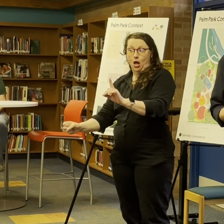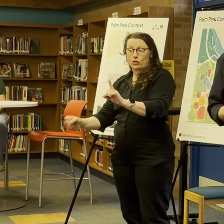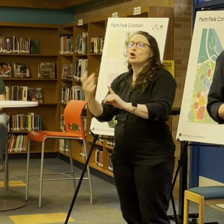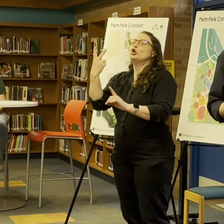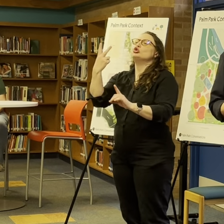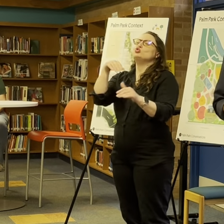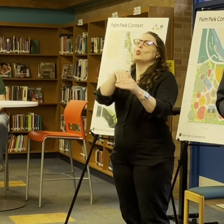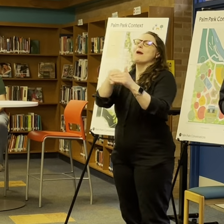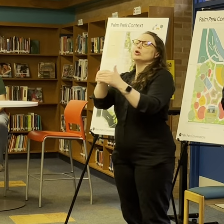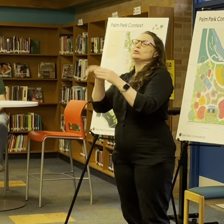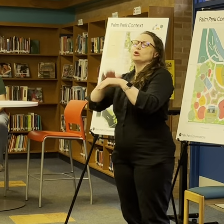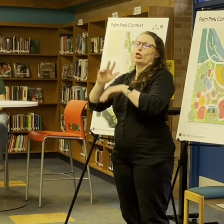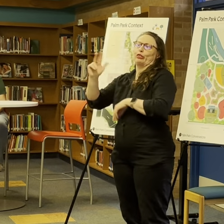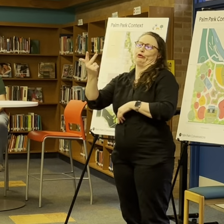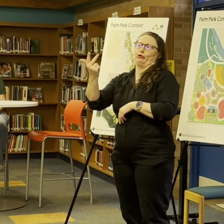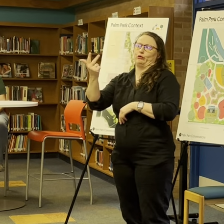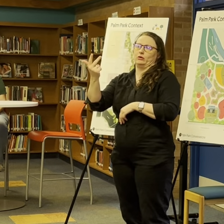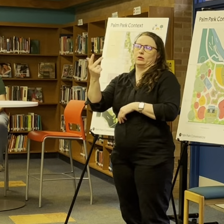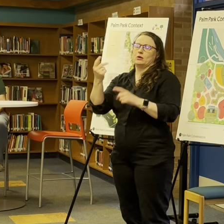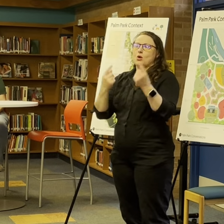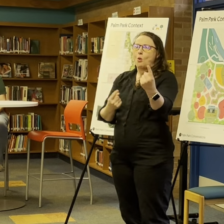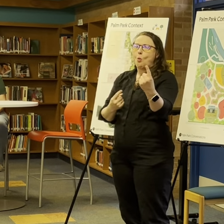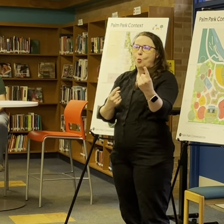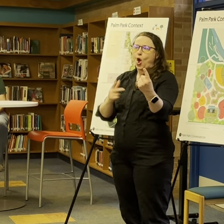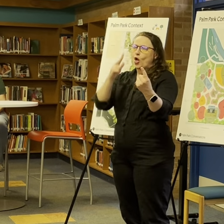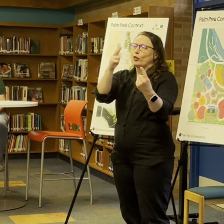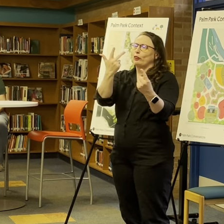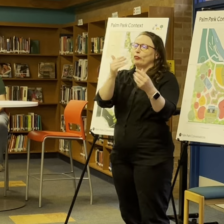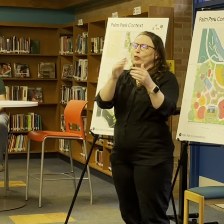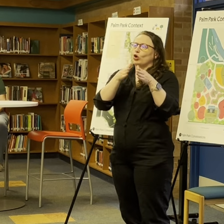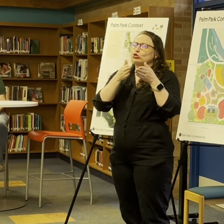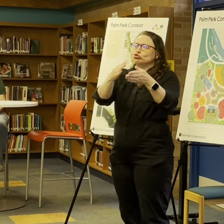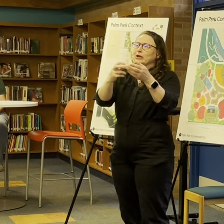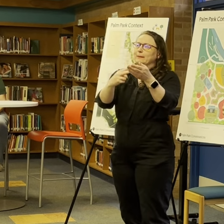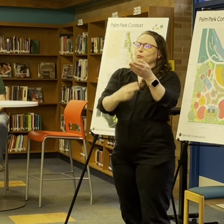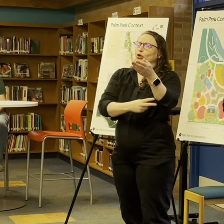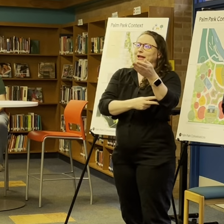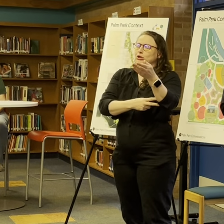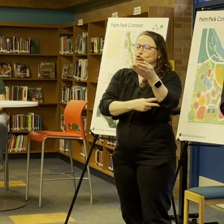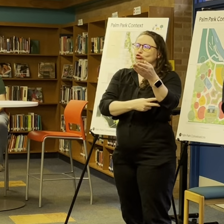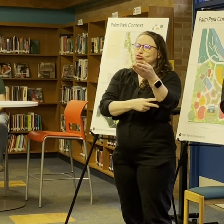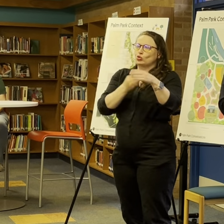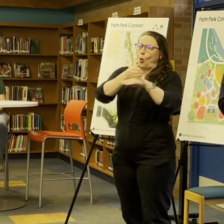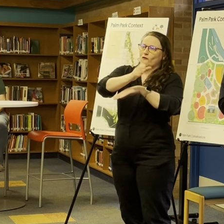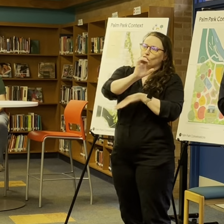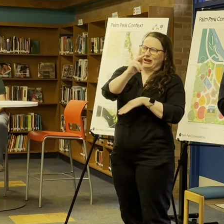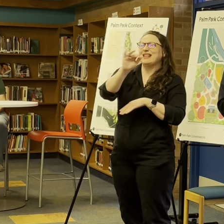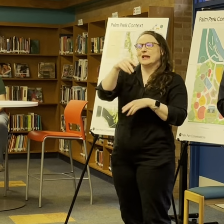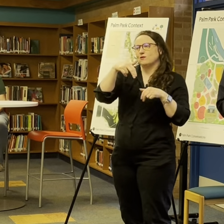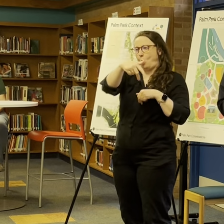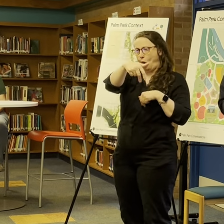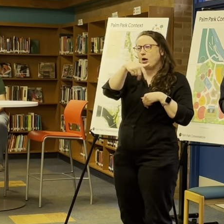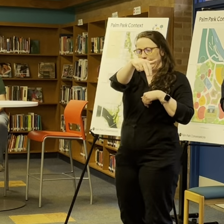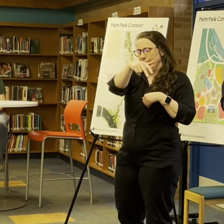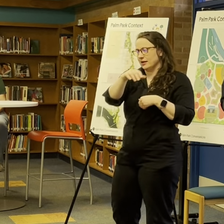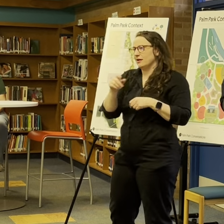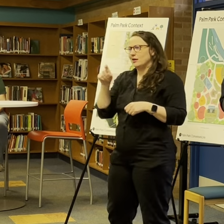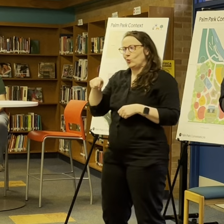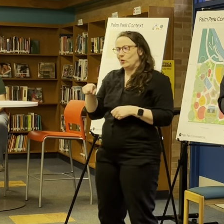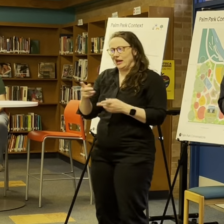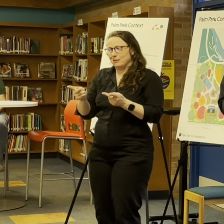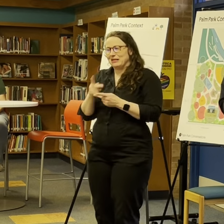that's right at where the 3rd Street Bridge crosses the creek, that's more for pedestrians. But then we need a place where